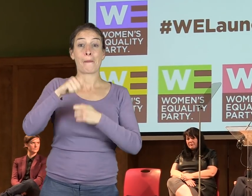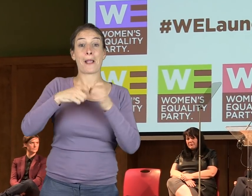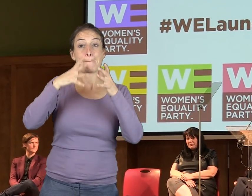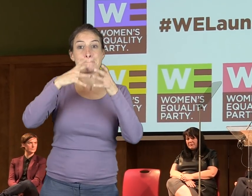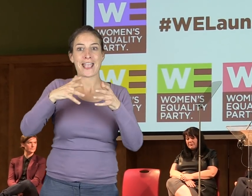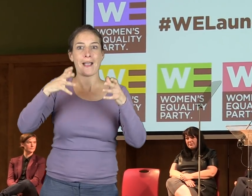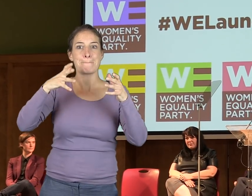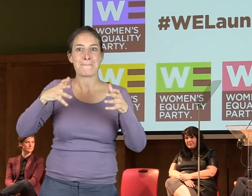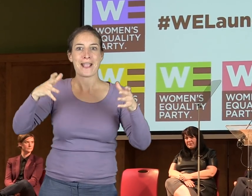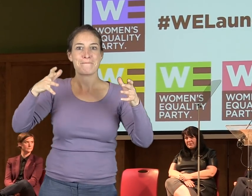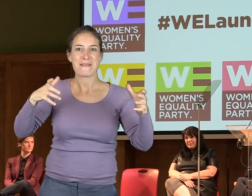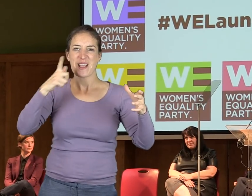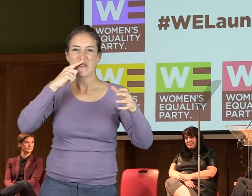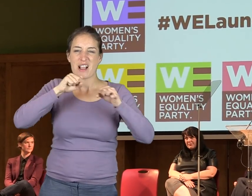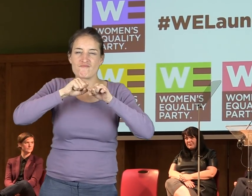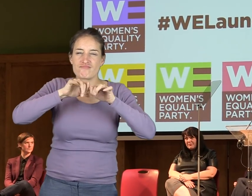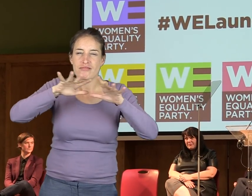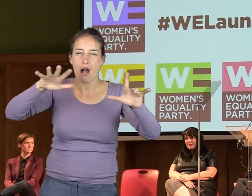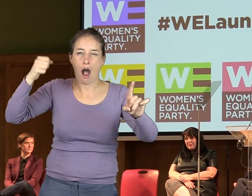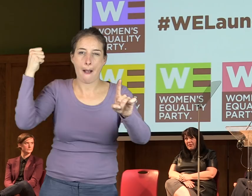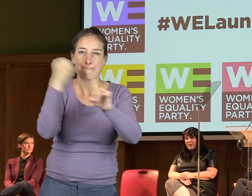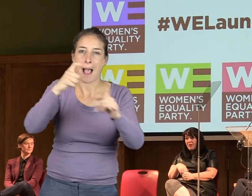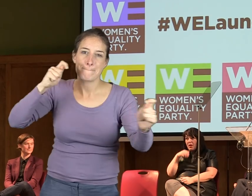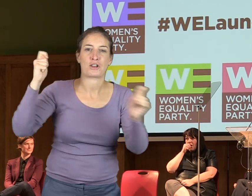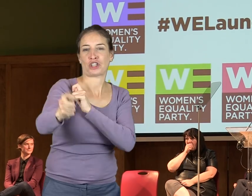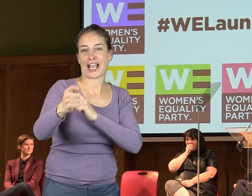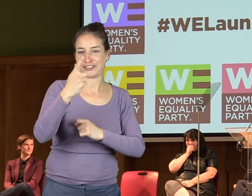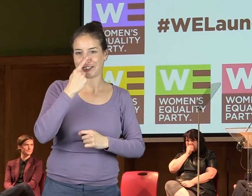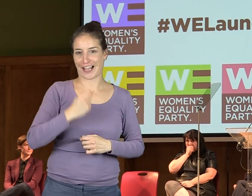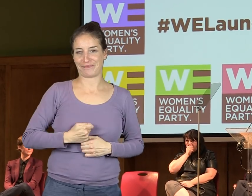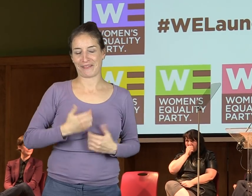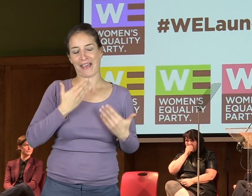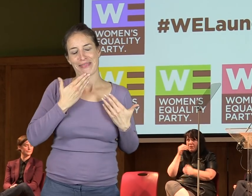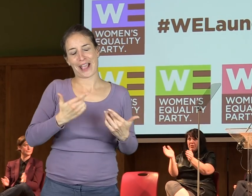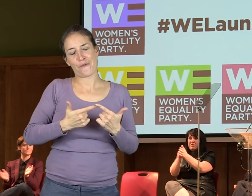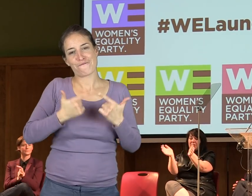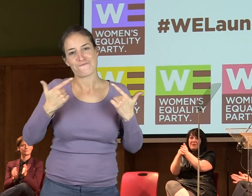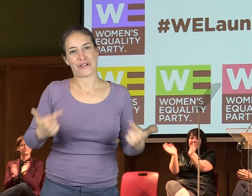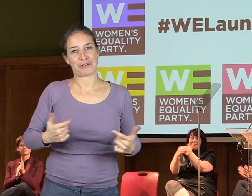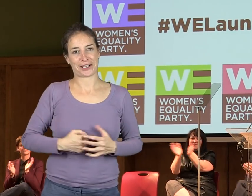the more difference we will make. Thank you very much.